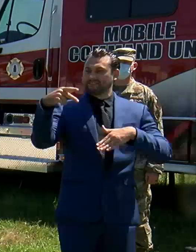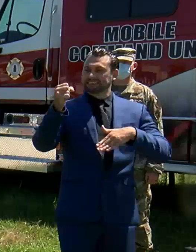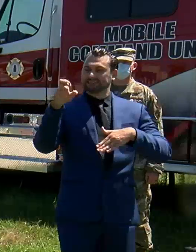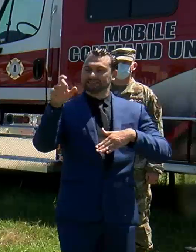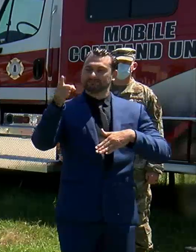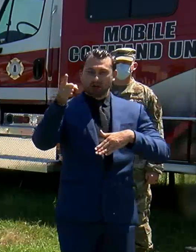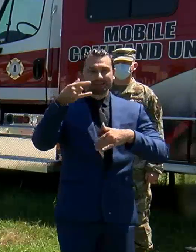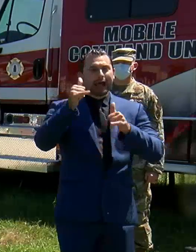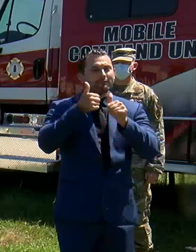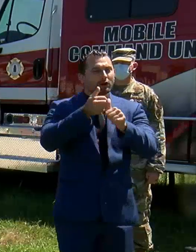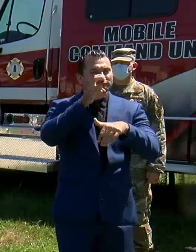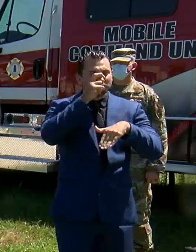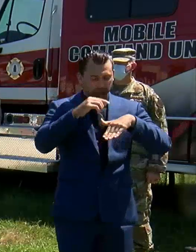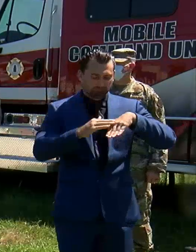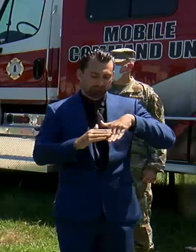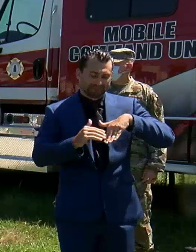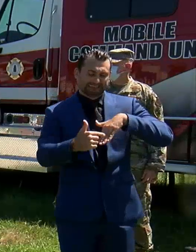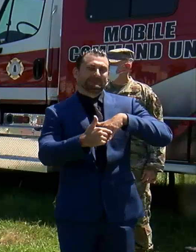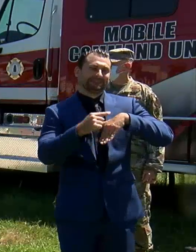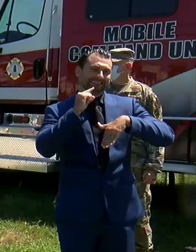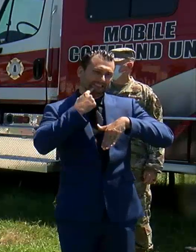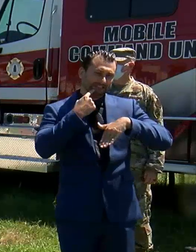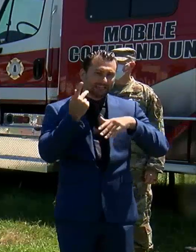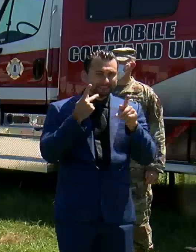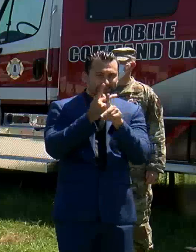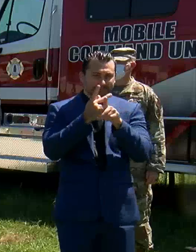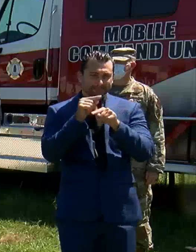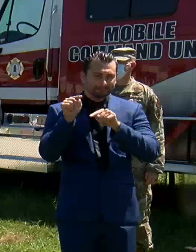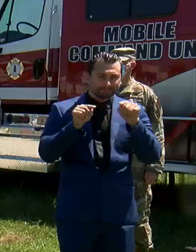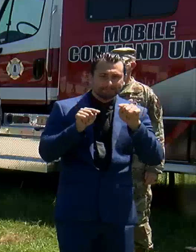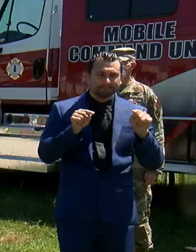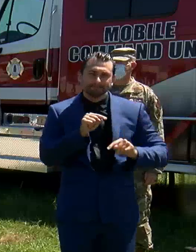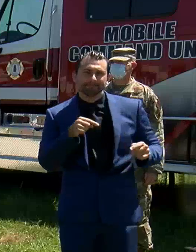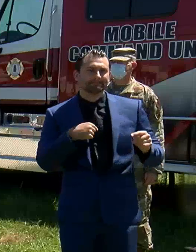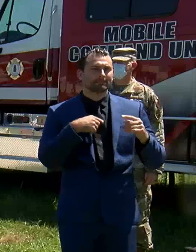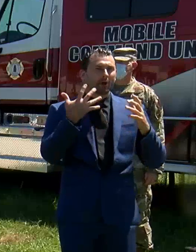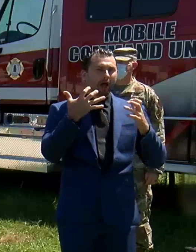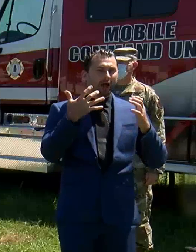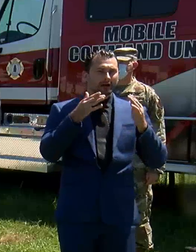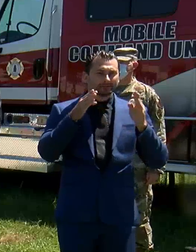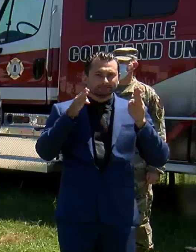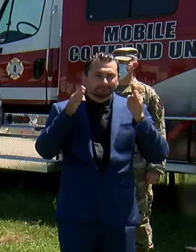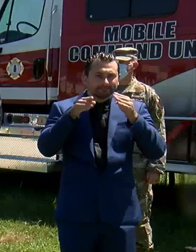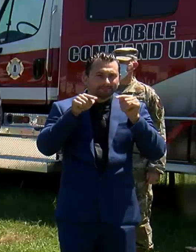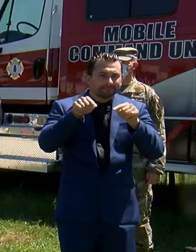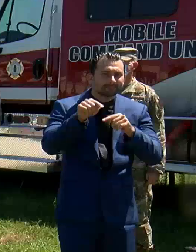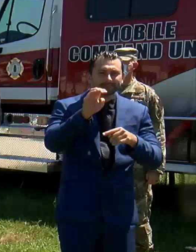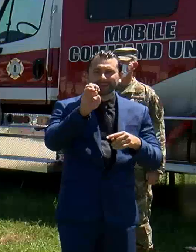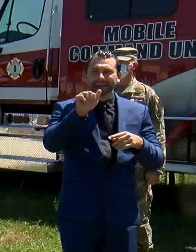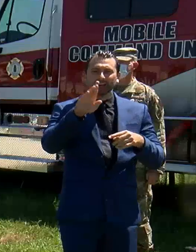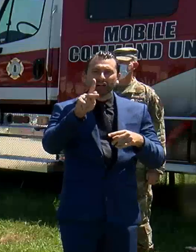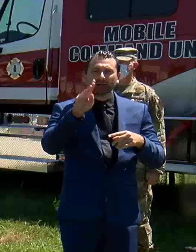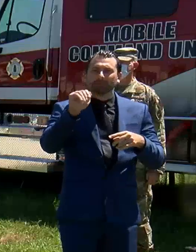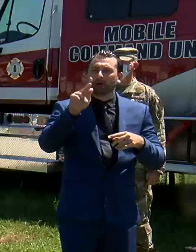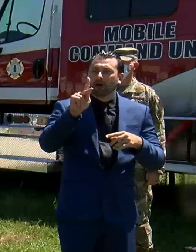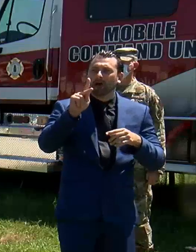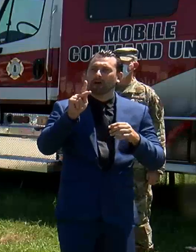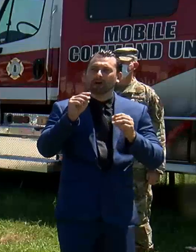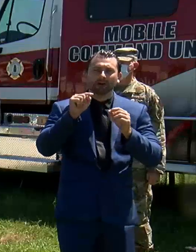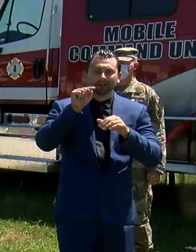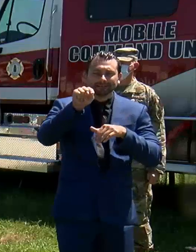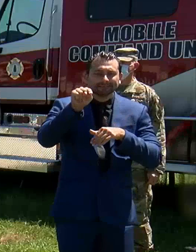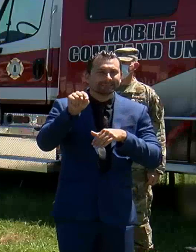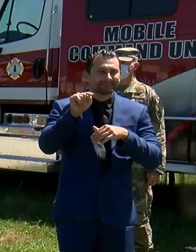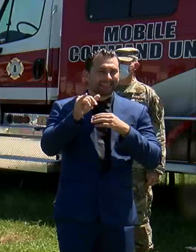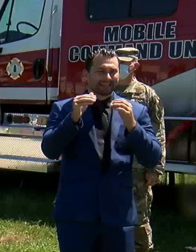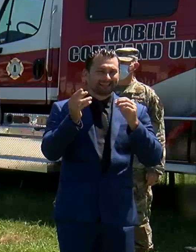important. We are earmarking 400 tests a day through here, but if there's more demand, we can do more. What we've noticed throughout the